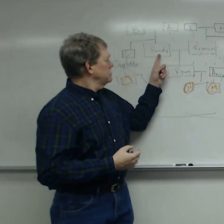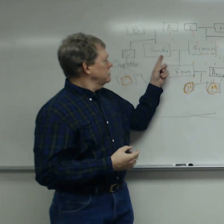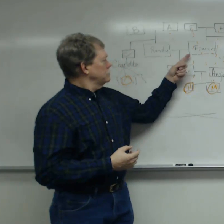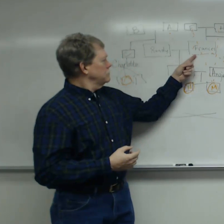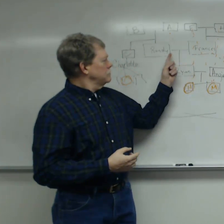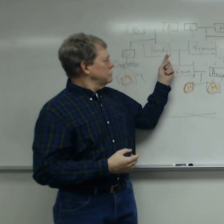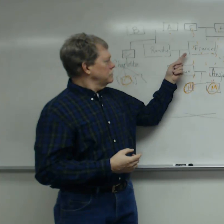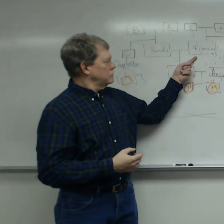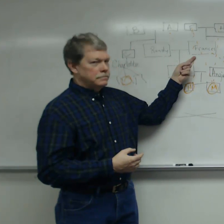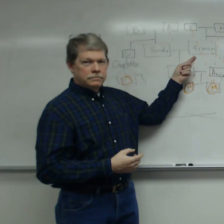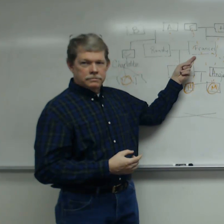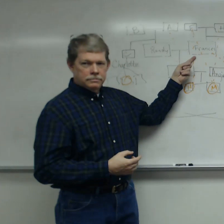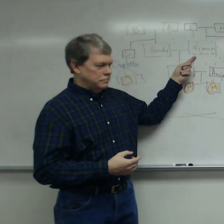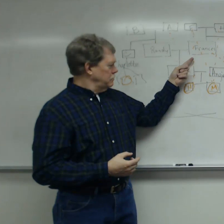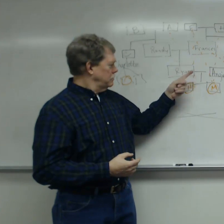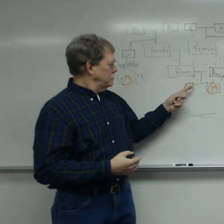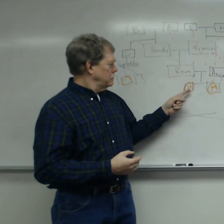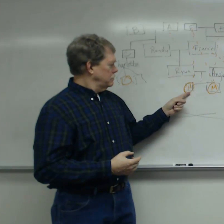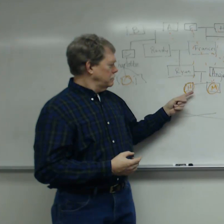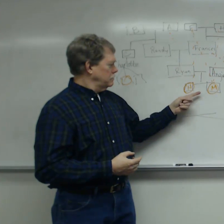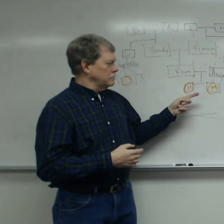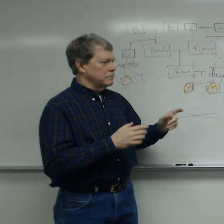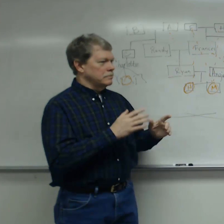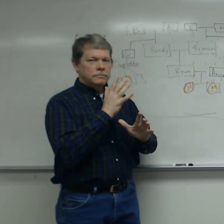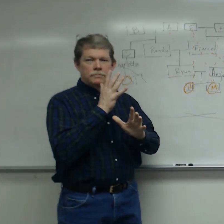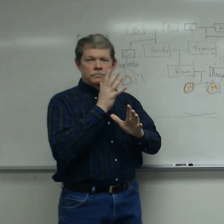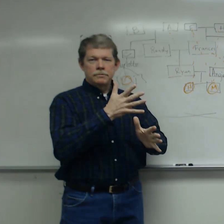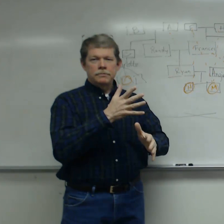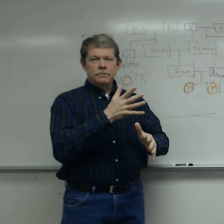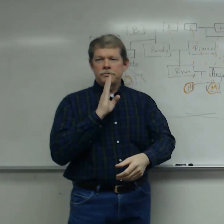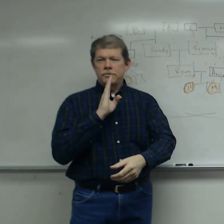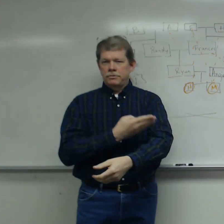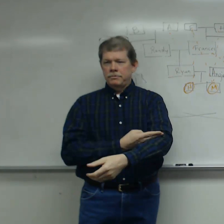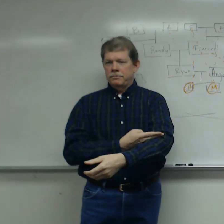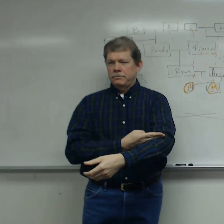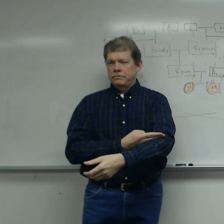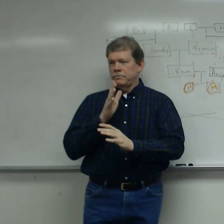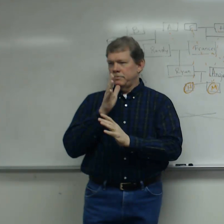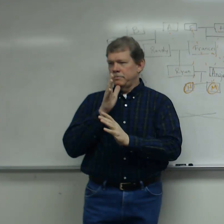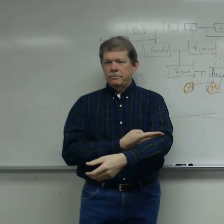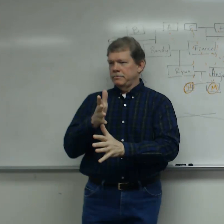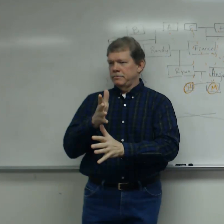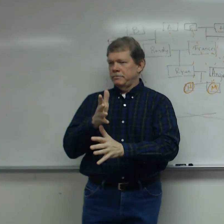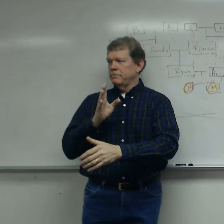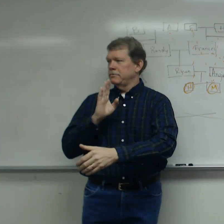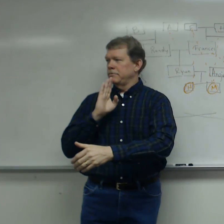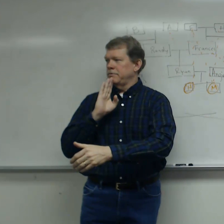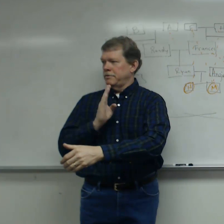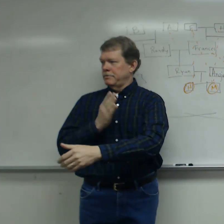Granddaughter. Granddaughter, yeah. So two. Granddaughter. You do the